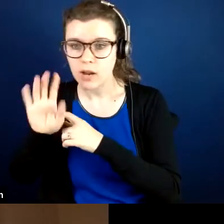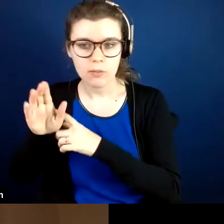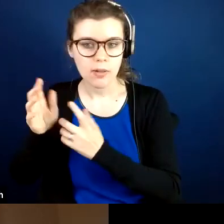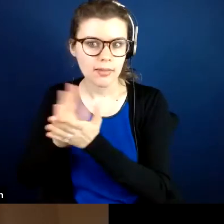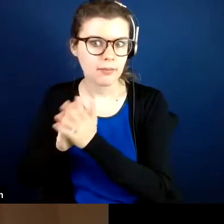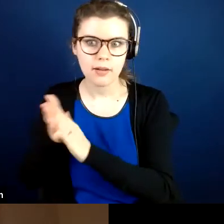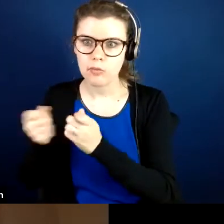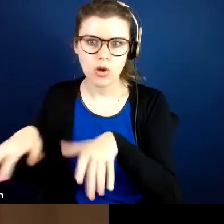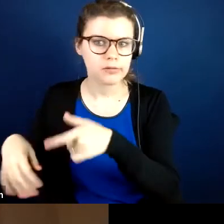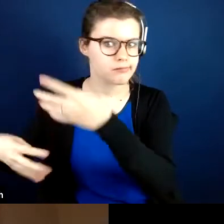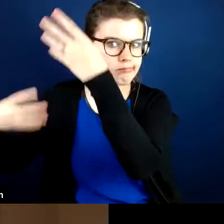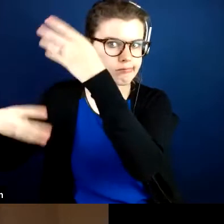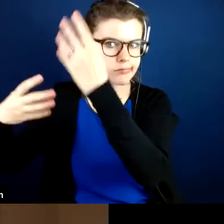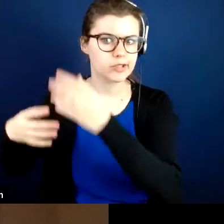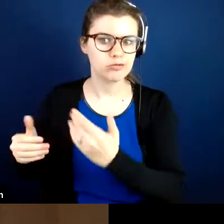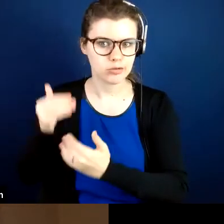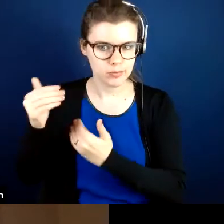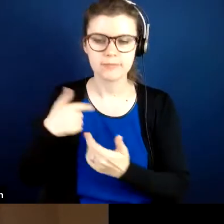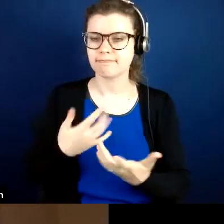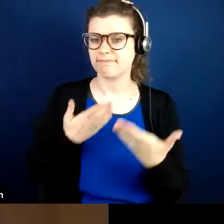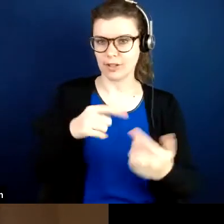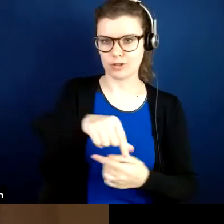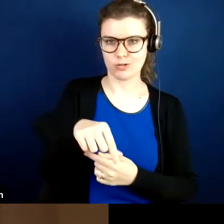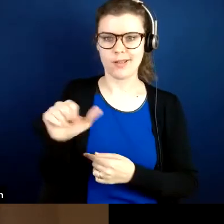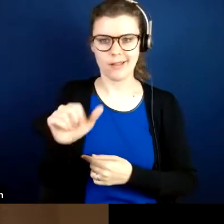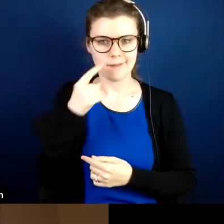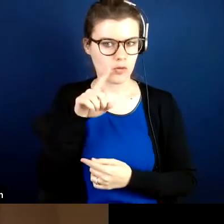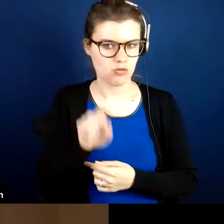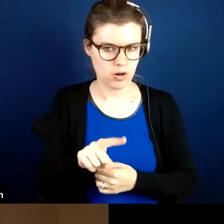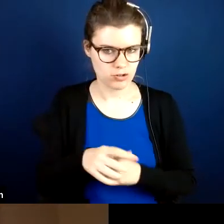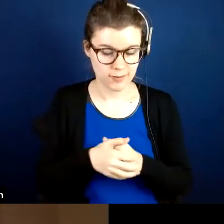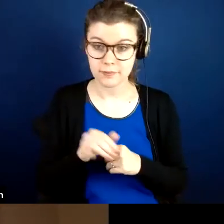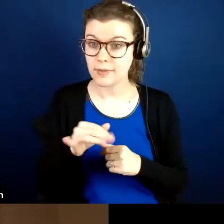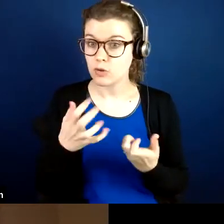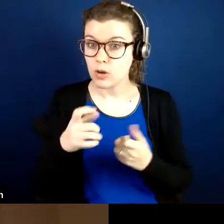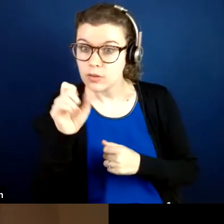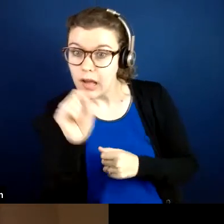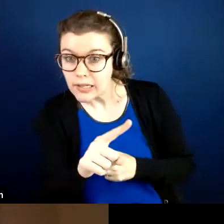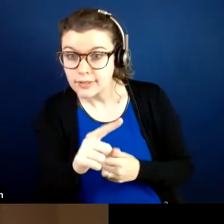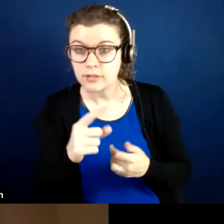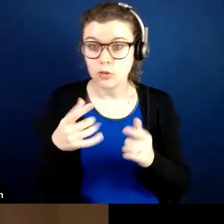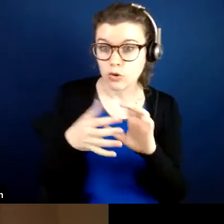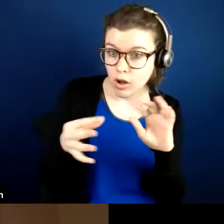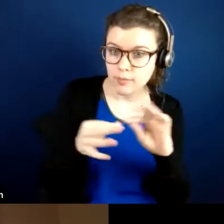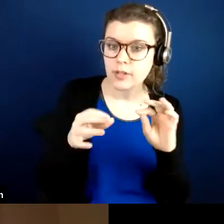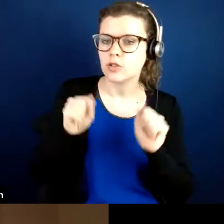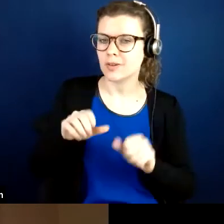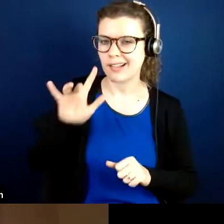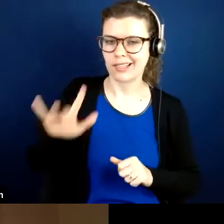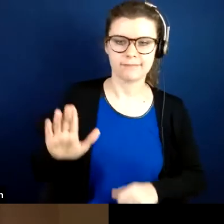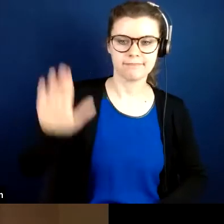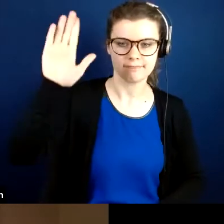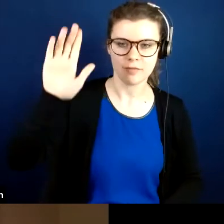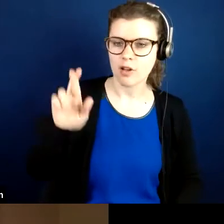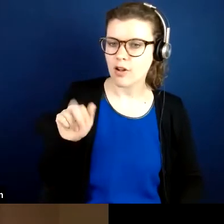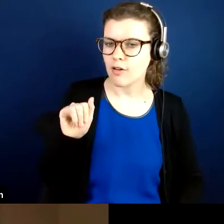To ask a question or make a comment, you can also select the hand option on the menu bar. That allows us